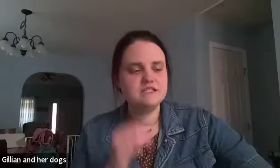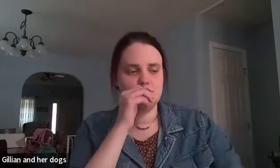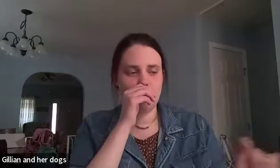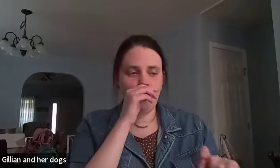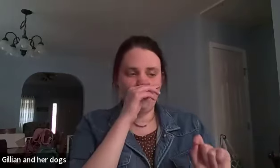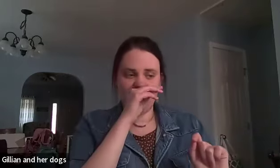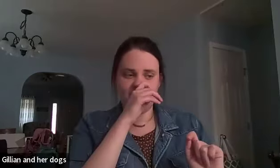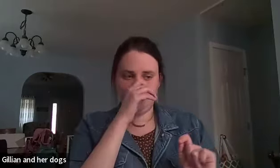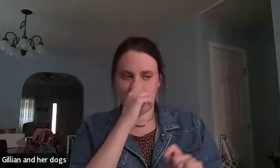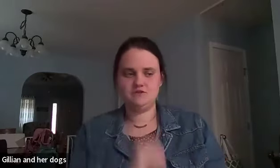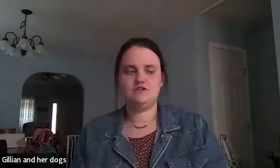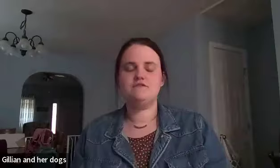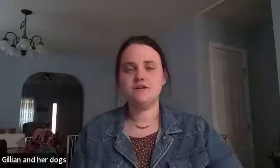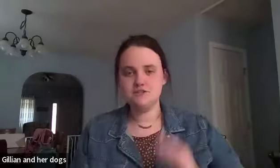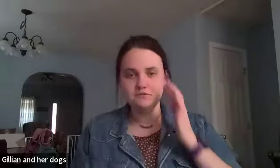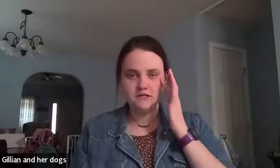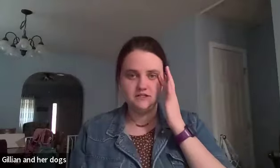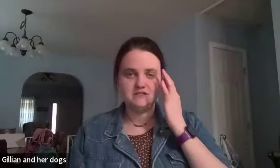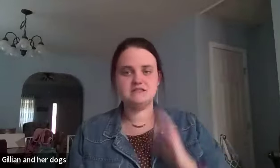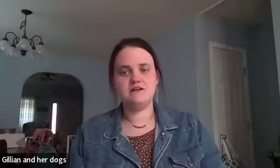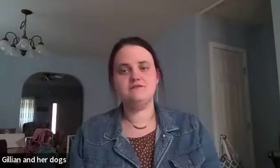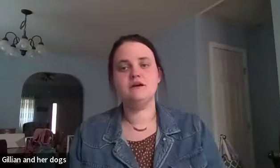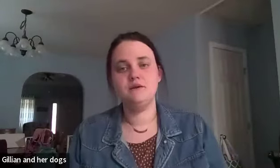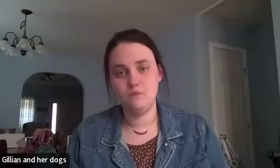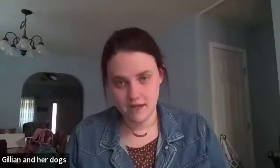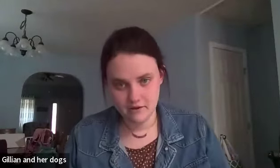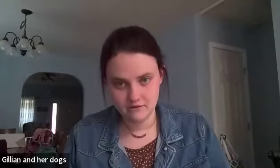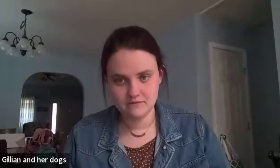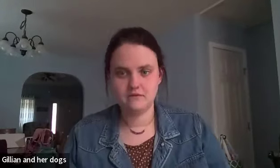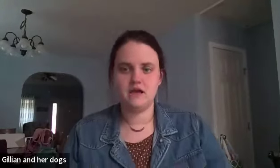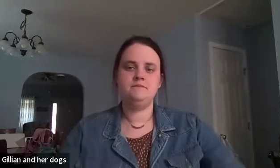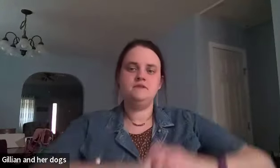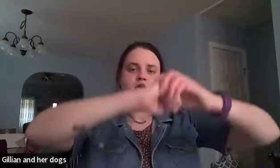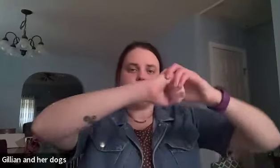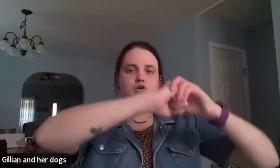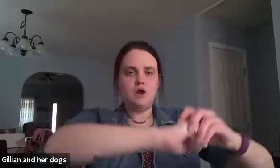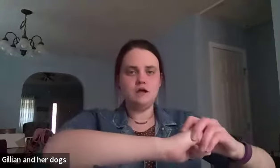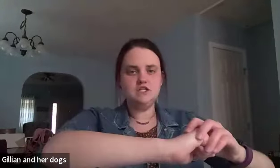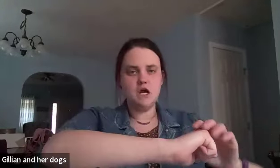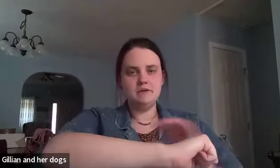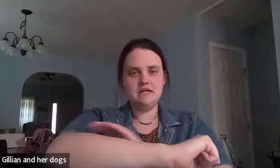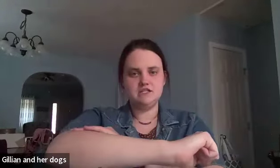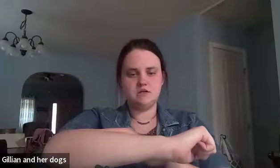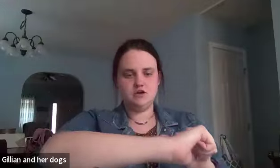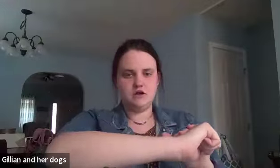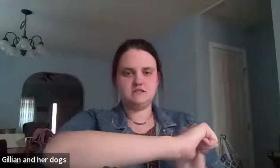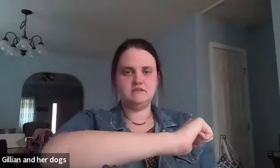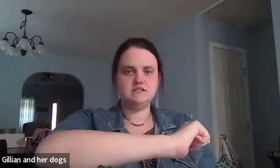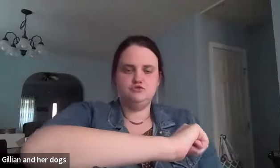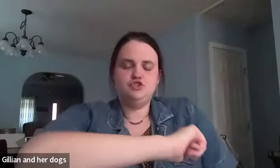to some of our water animals. So the first one we're going to do is the sign for a whale, okay? Your non-dominant is going to be across like this. You do